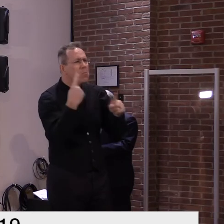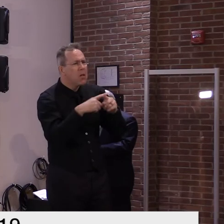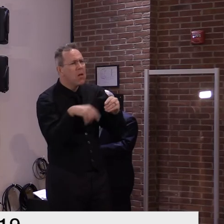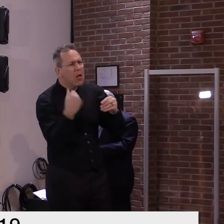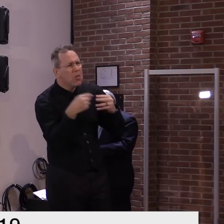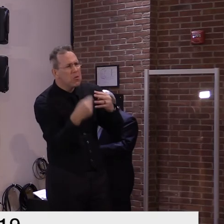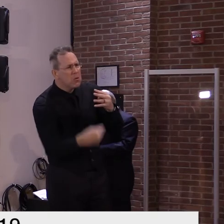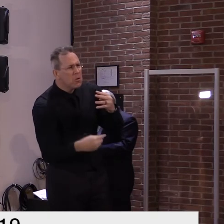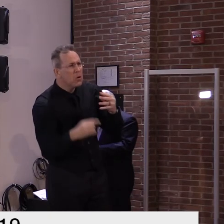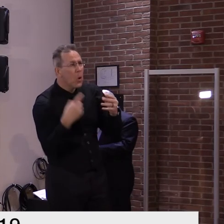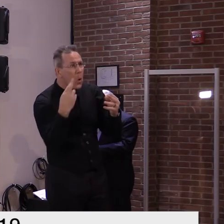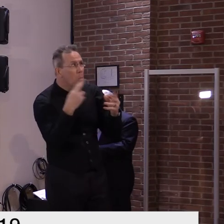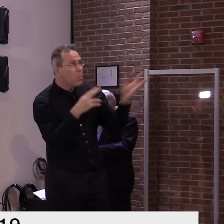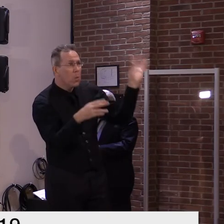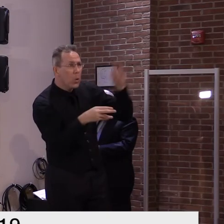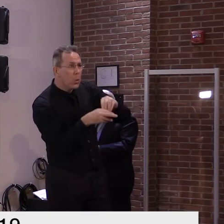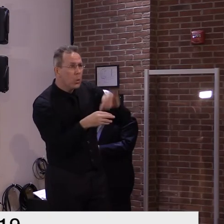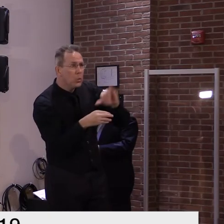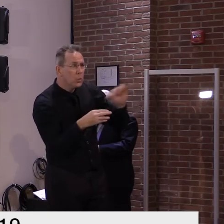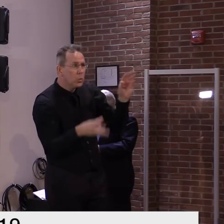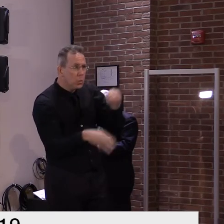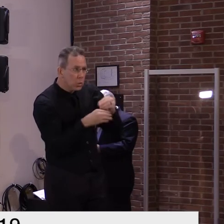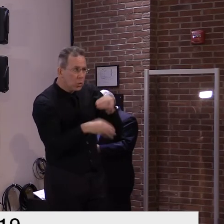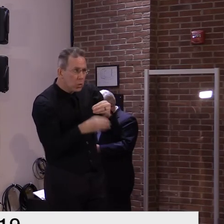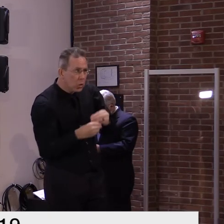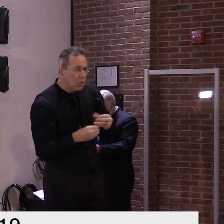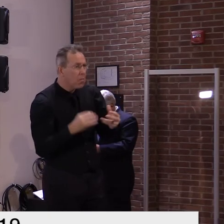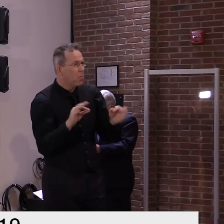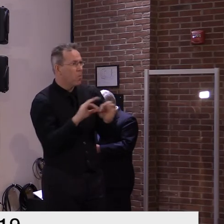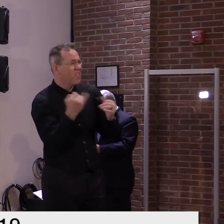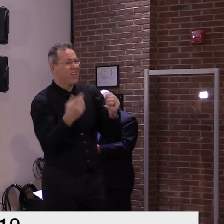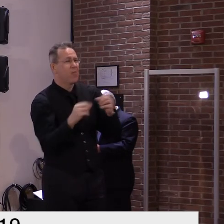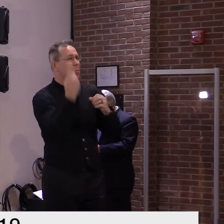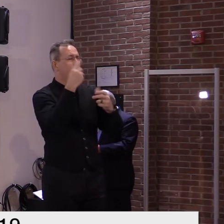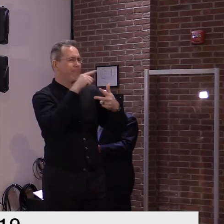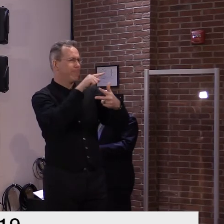move forward, but I'd say those are the top tier.